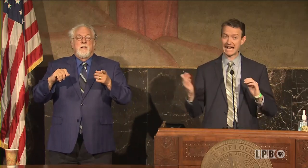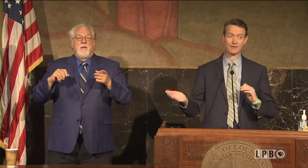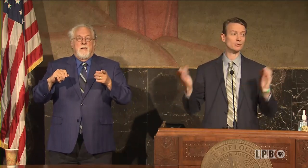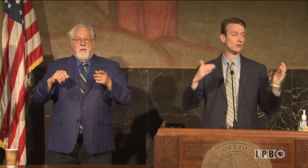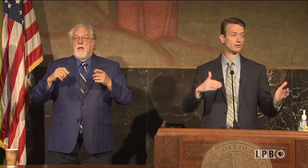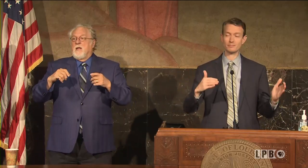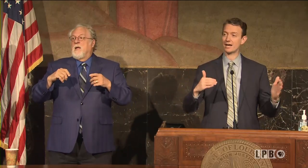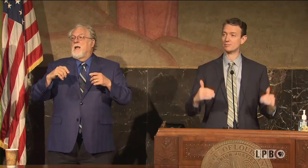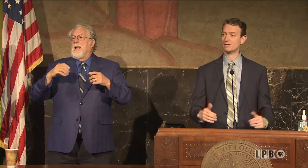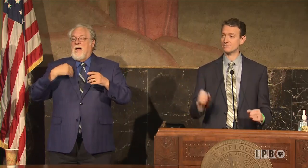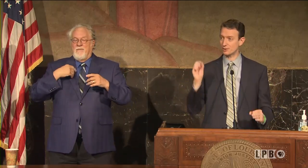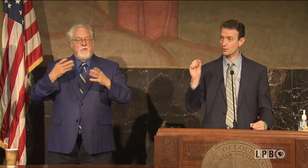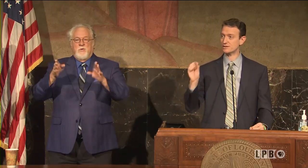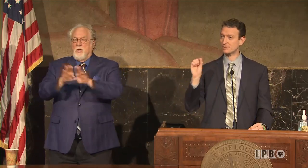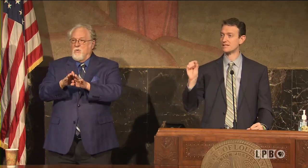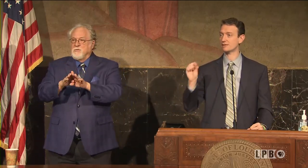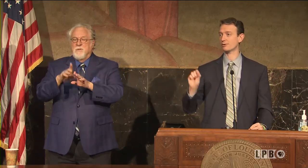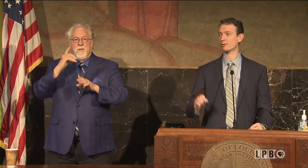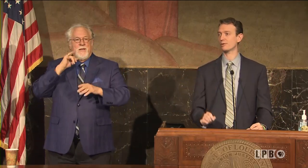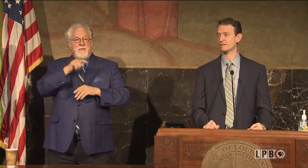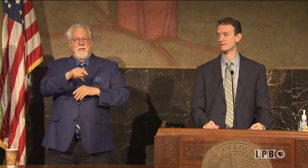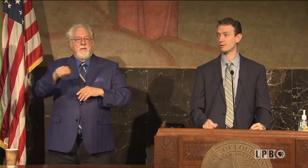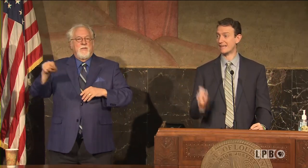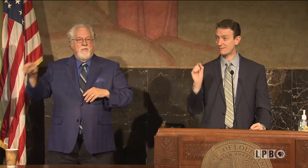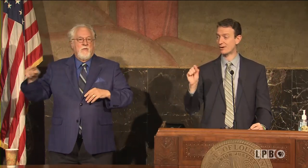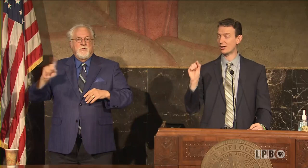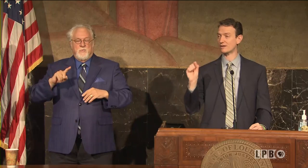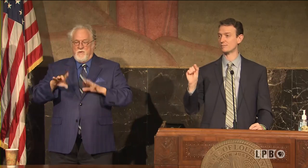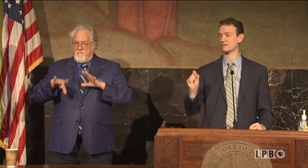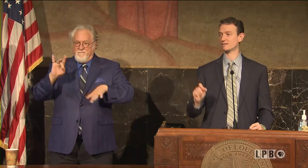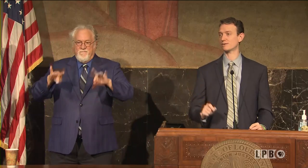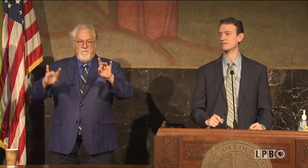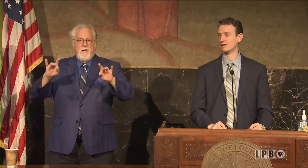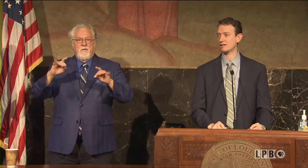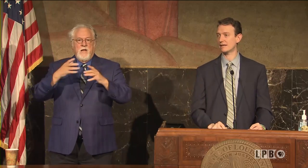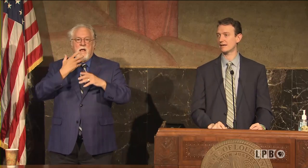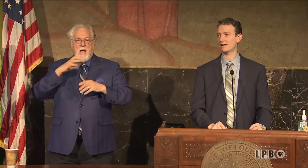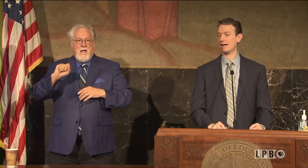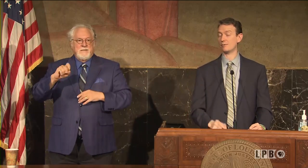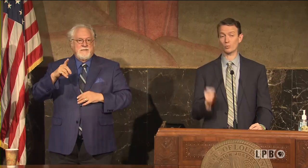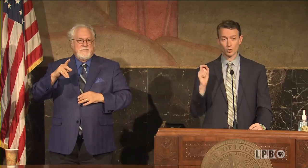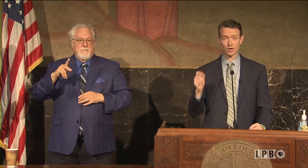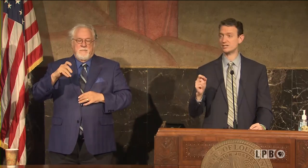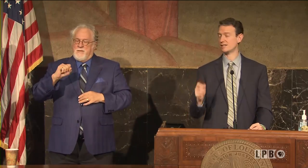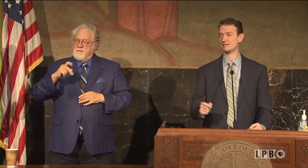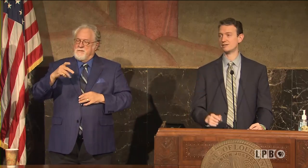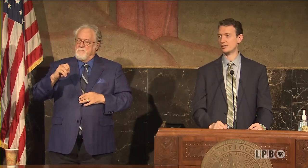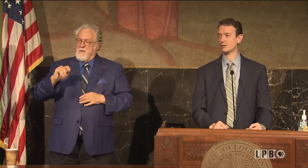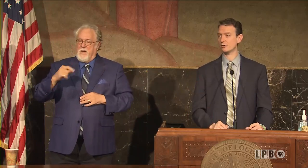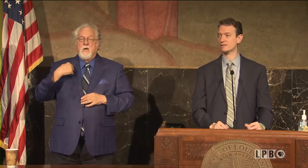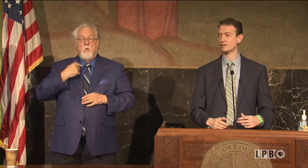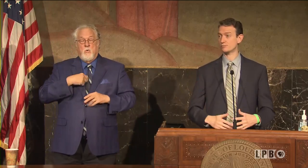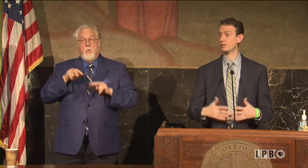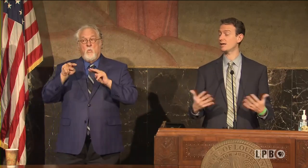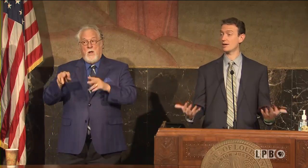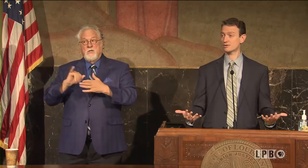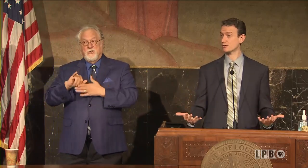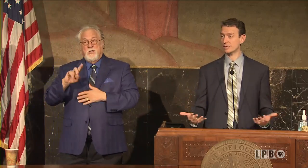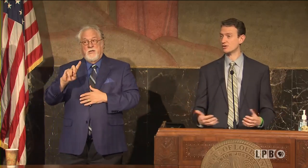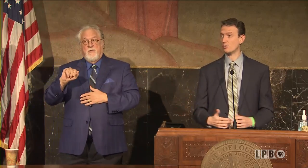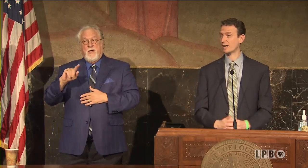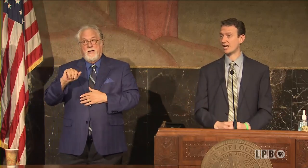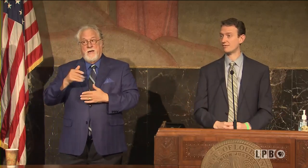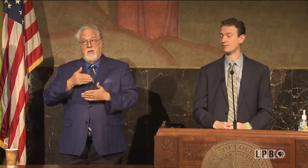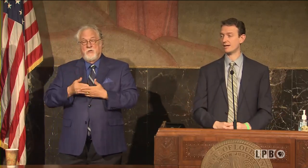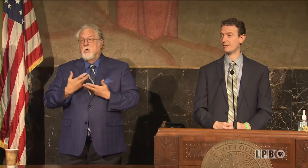bars, have to walk them back because those in particular were places where they found hotspots associated. We're watching that data very closely because we